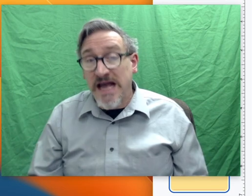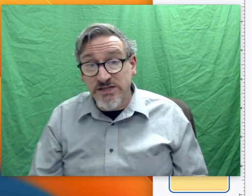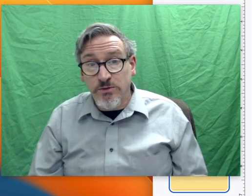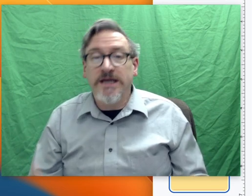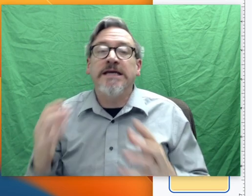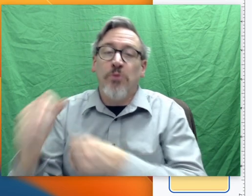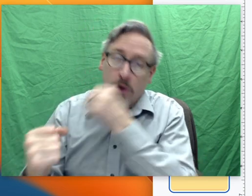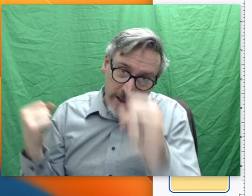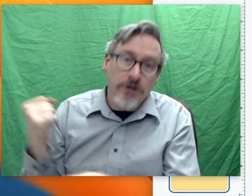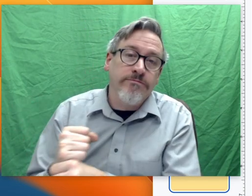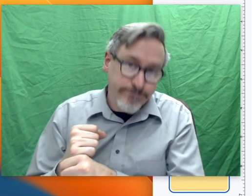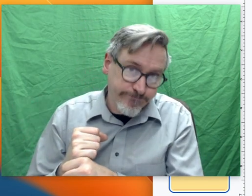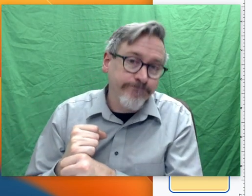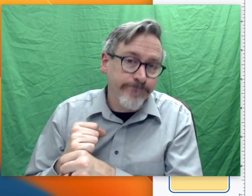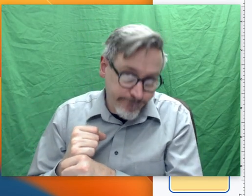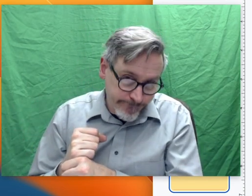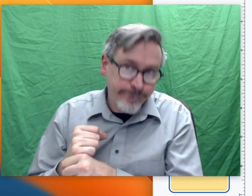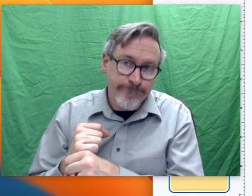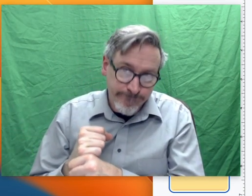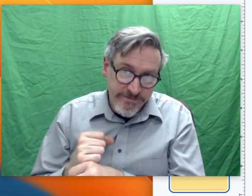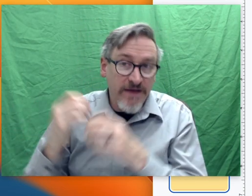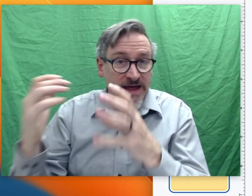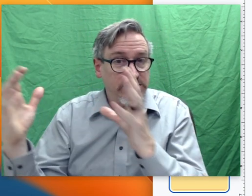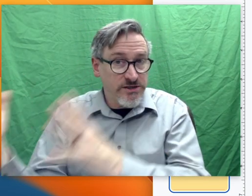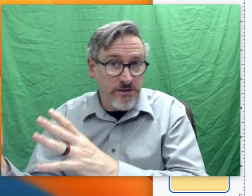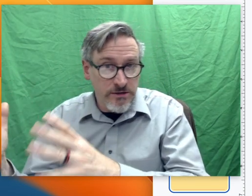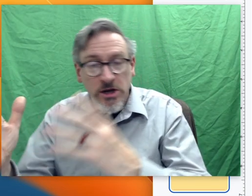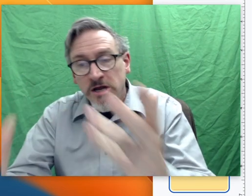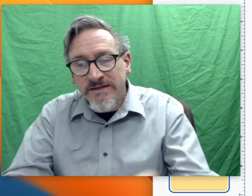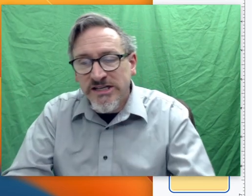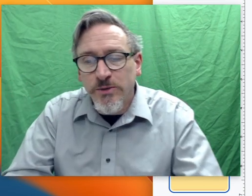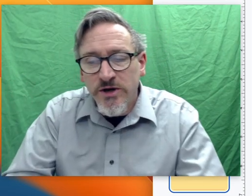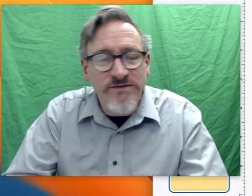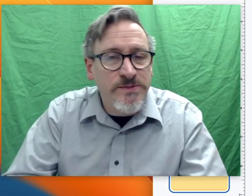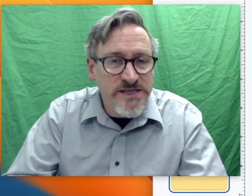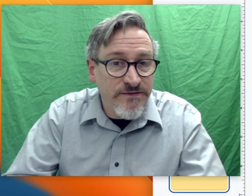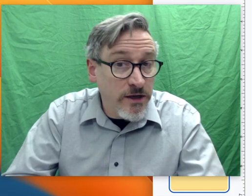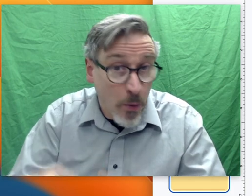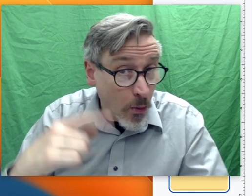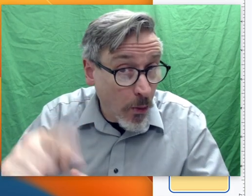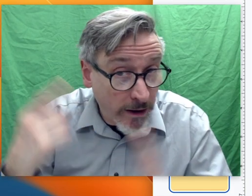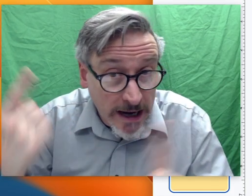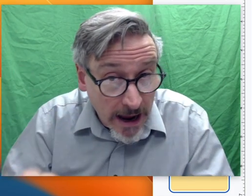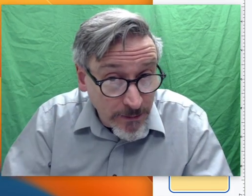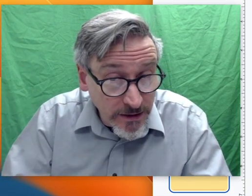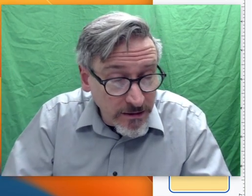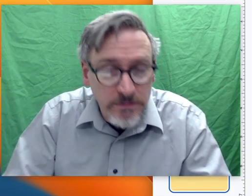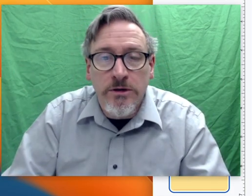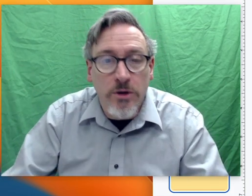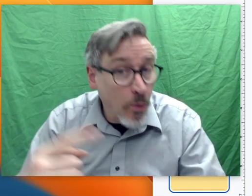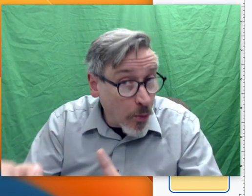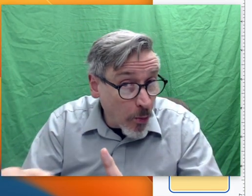the last one is what year. And that's so we don't have a specific when it